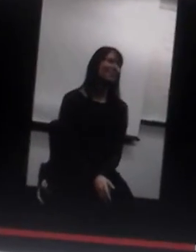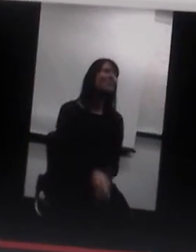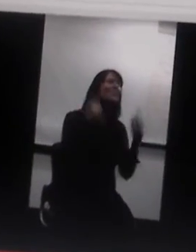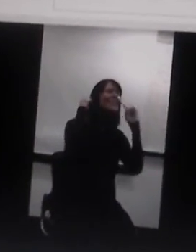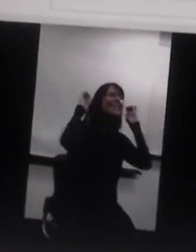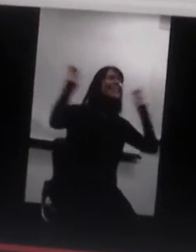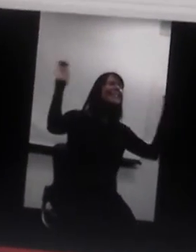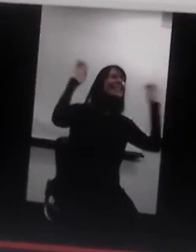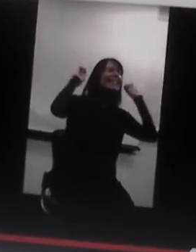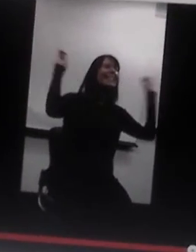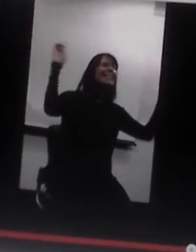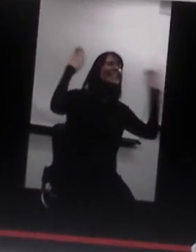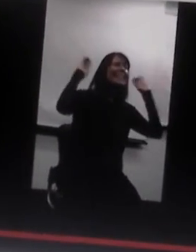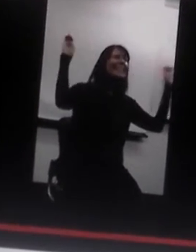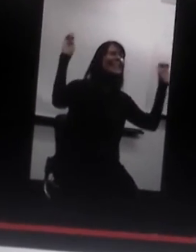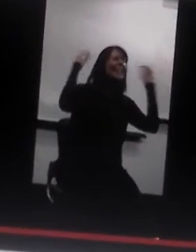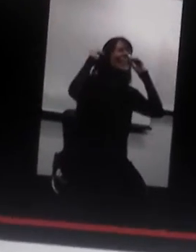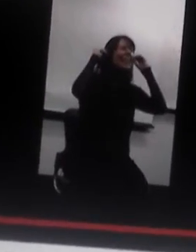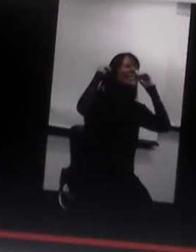It was forced on me.